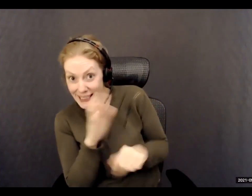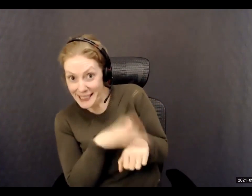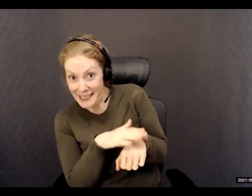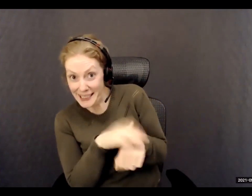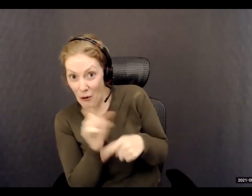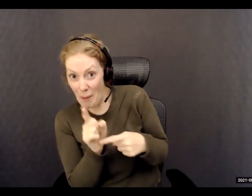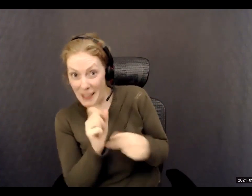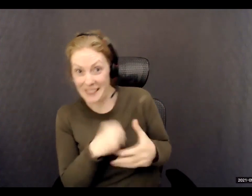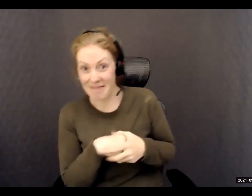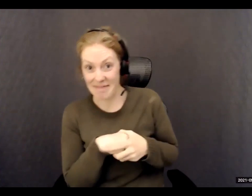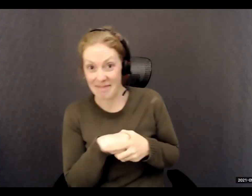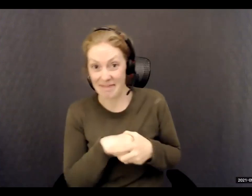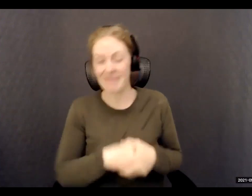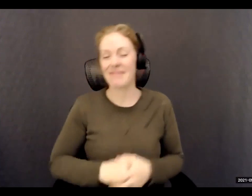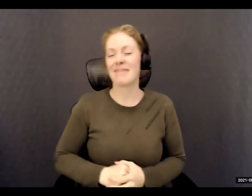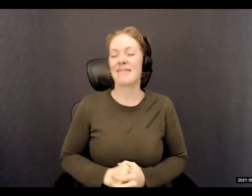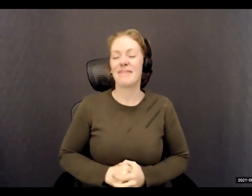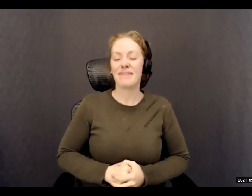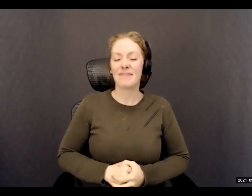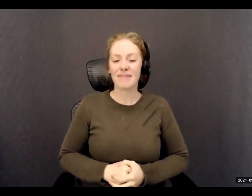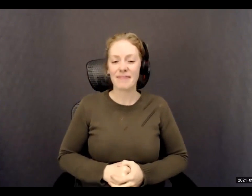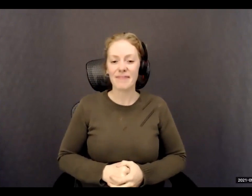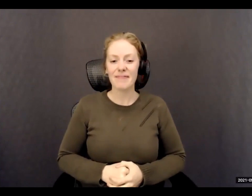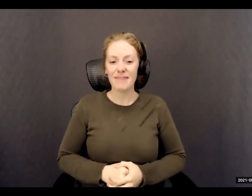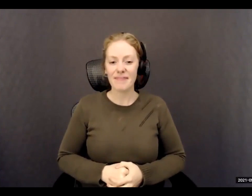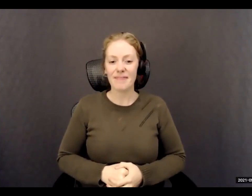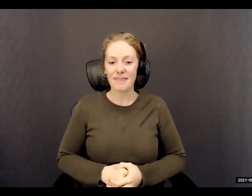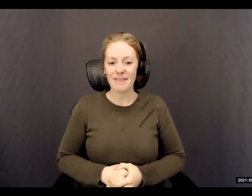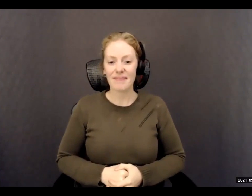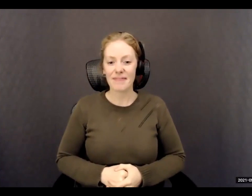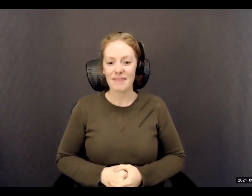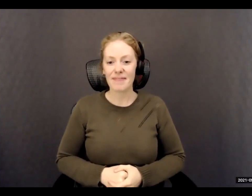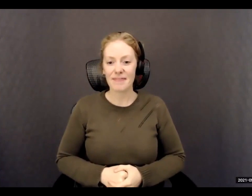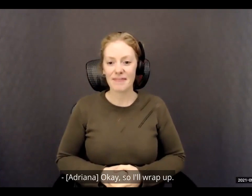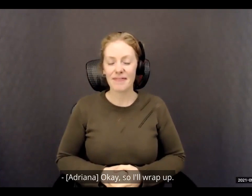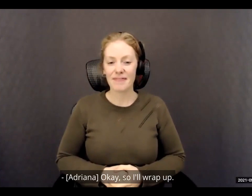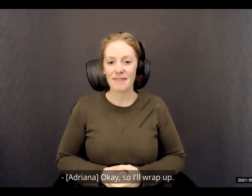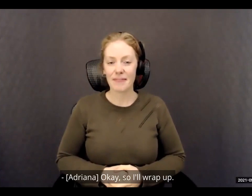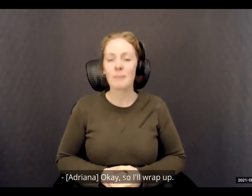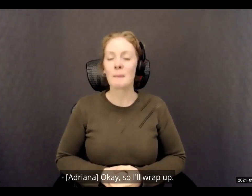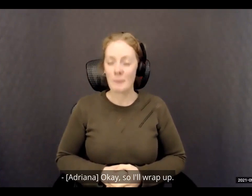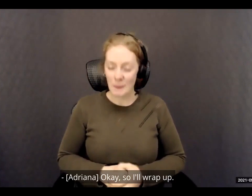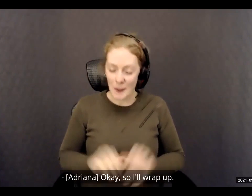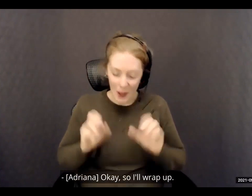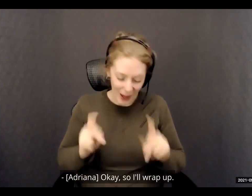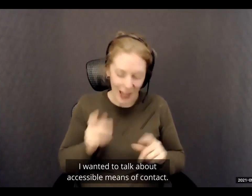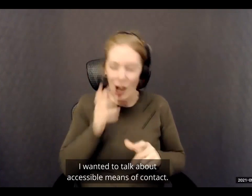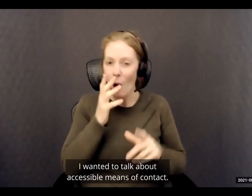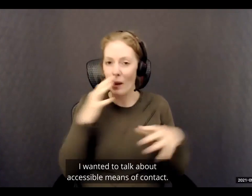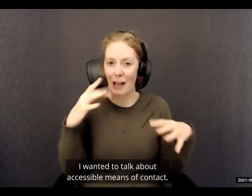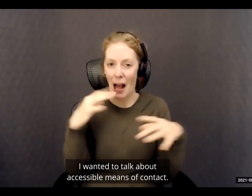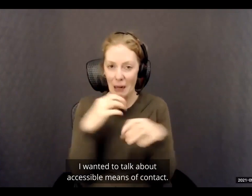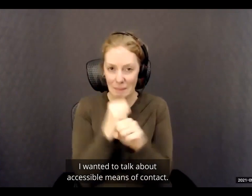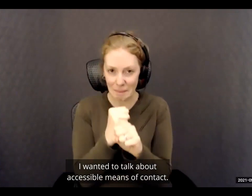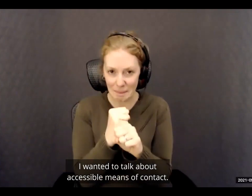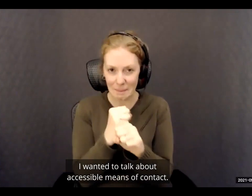Uh, Okay, so I'll wrap up. I wanted to talk about